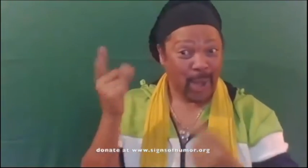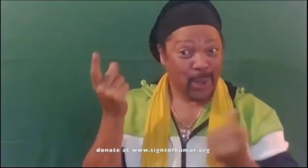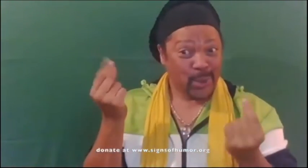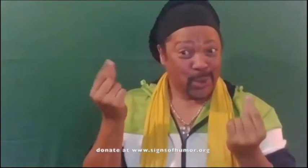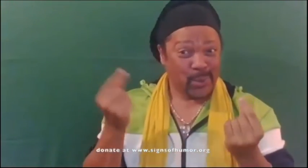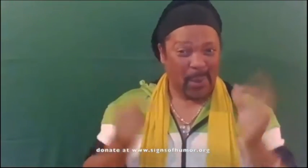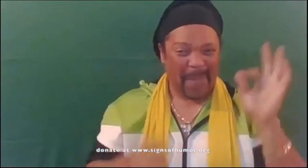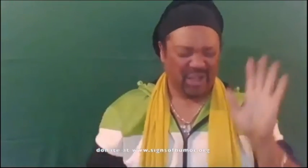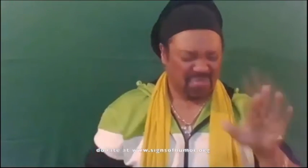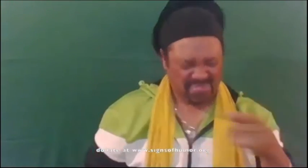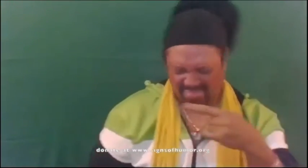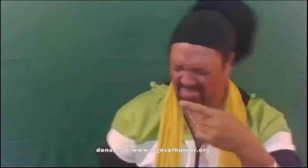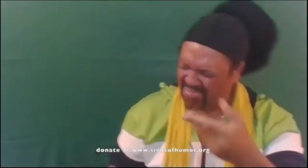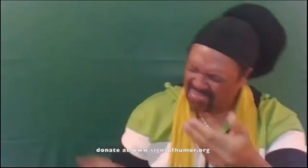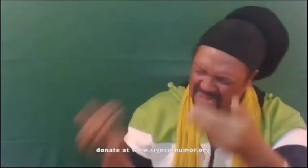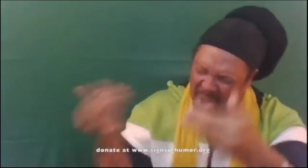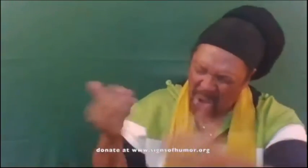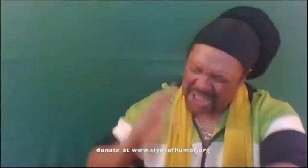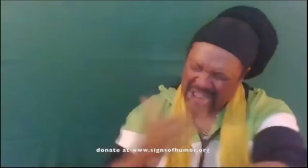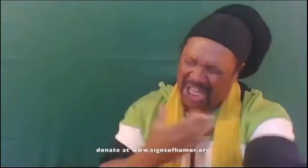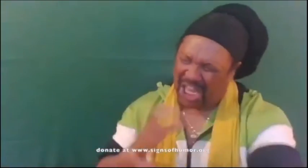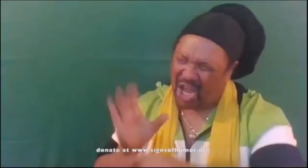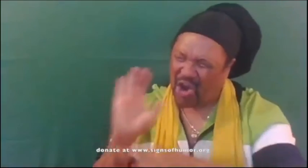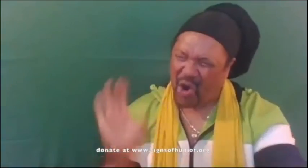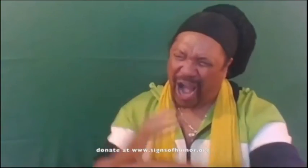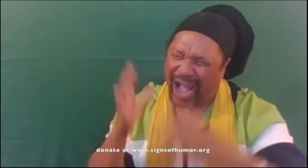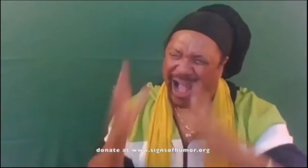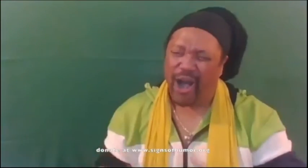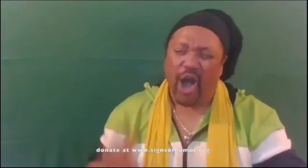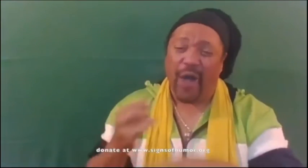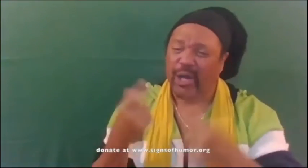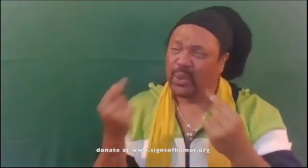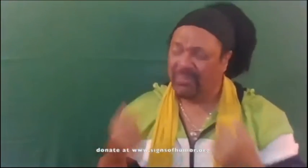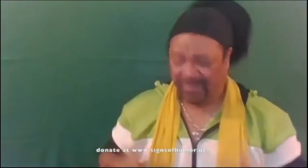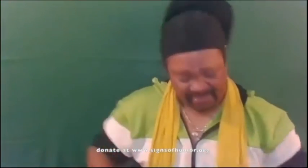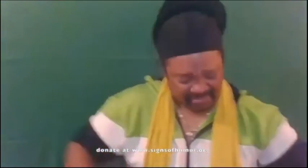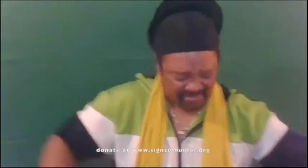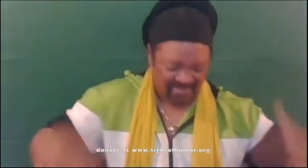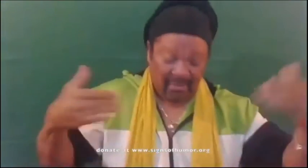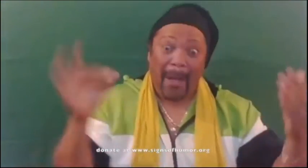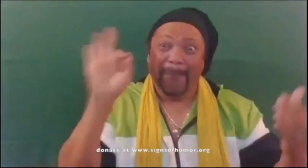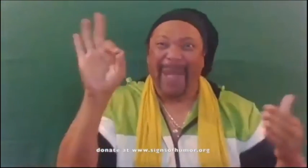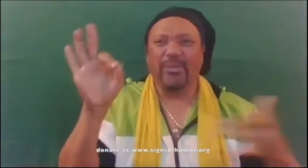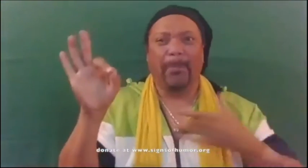point. And you know what the choir was doing? The pastor was like, "Go ahead, choir. Show them some